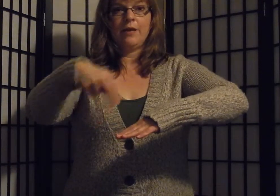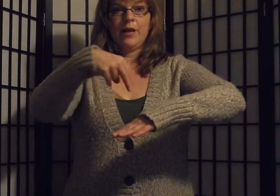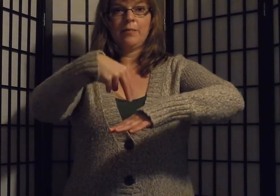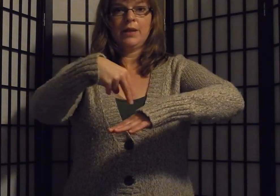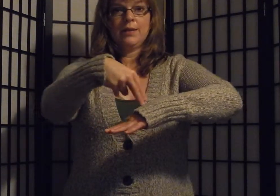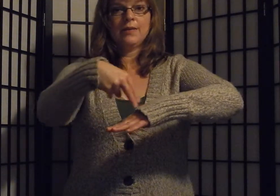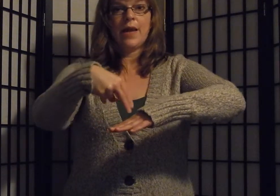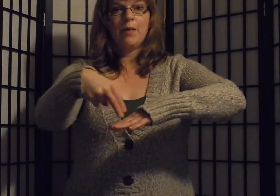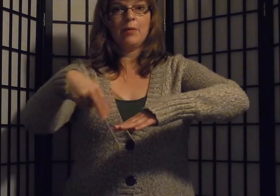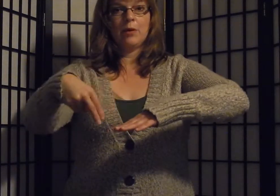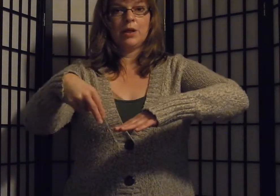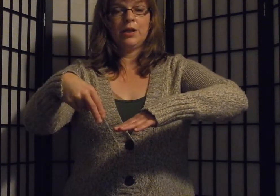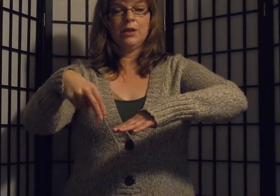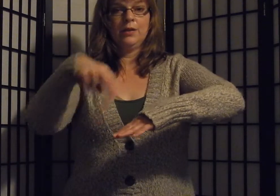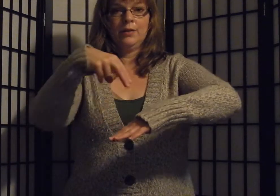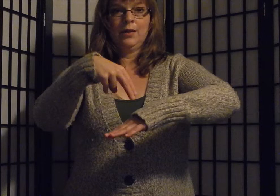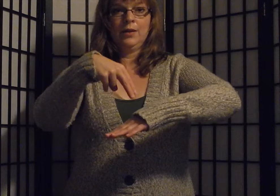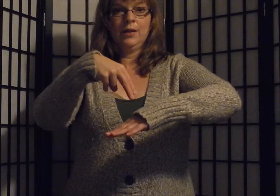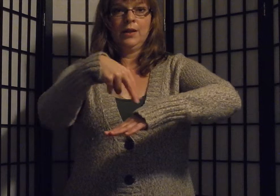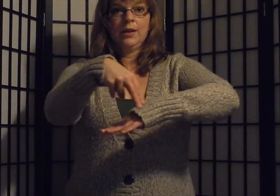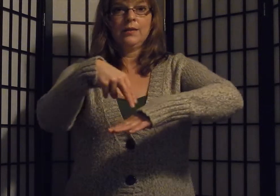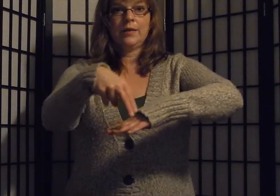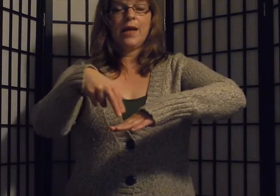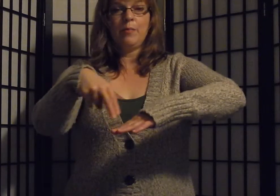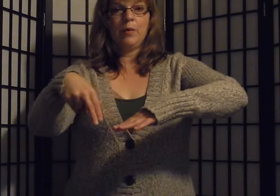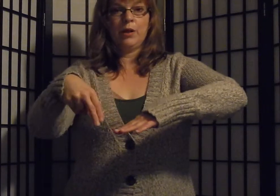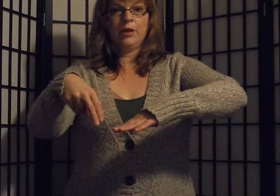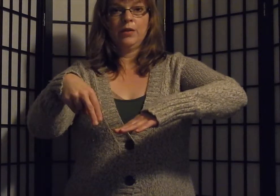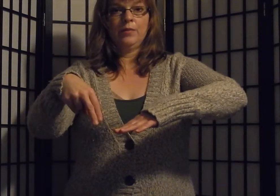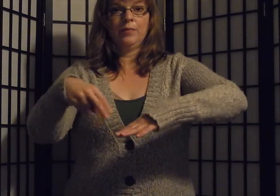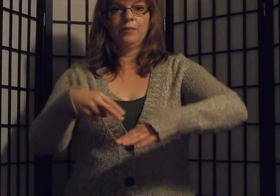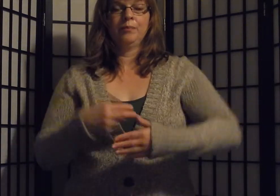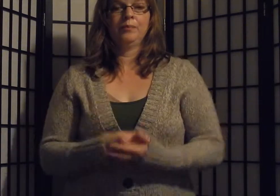ramp. Skateboard, skateboard,